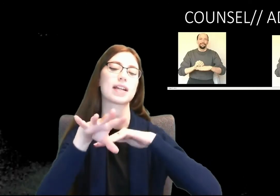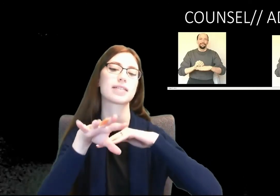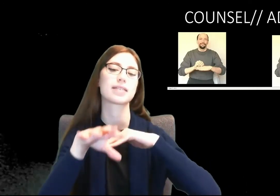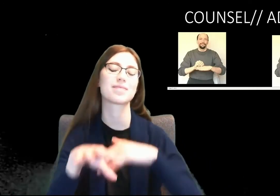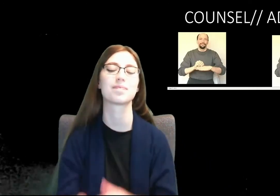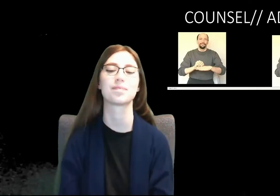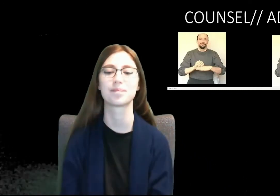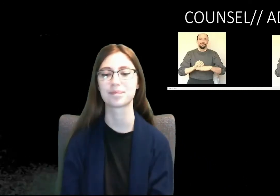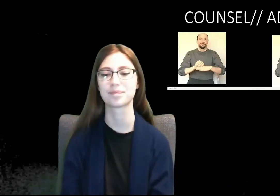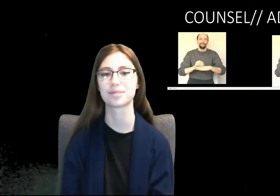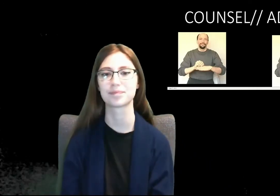Advice.